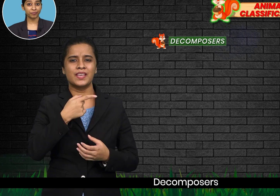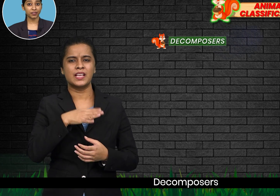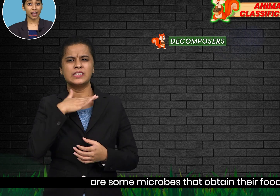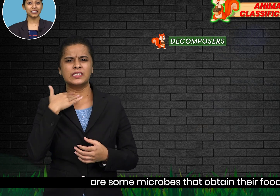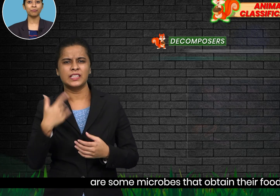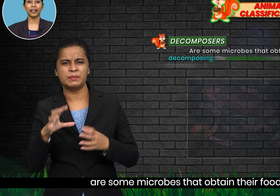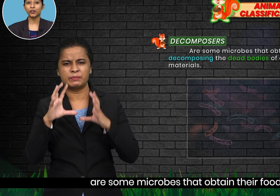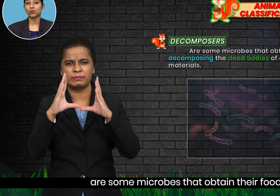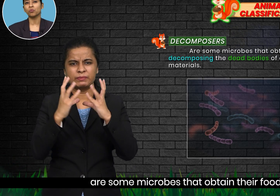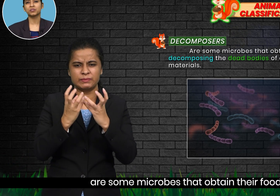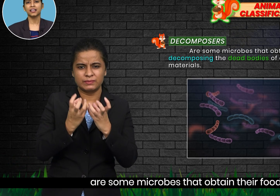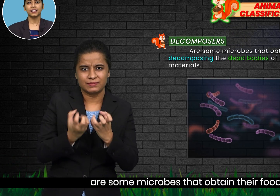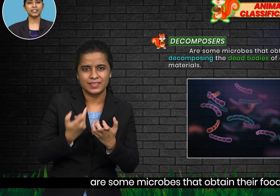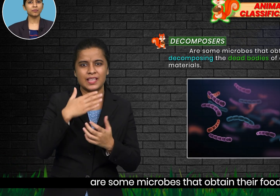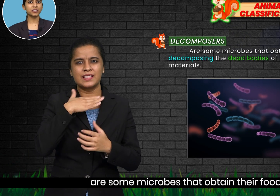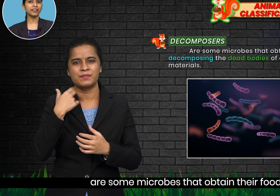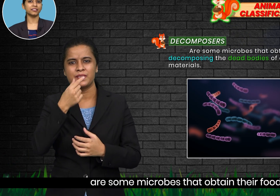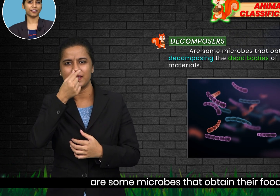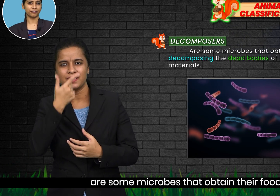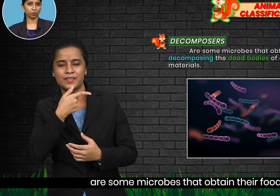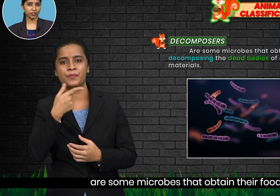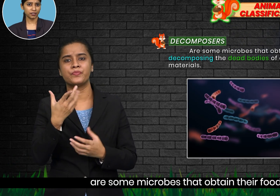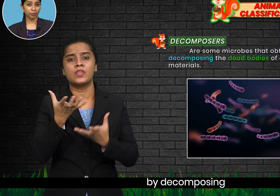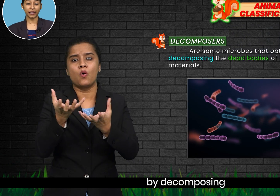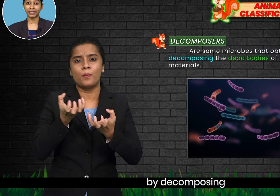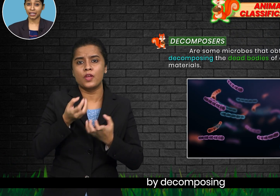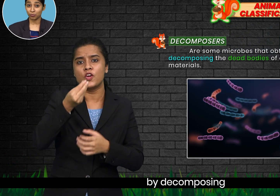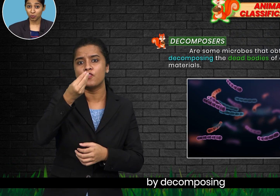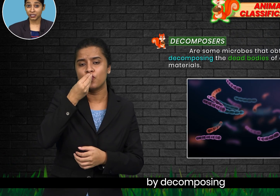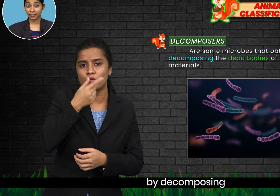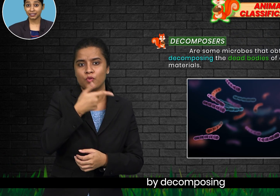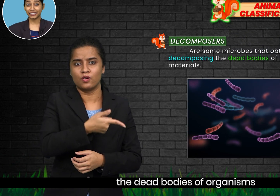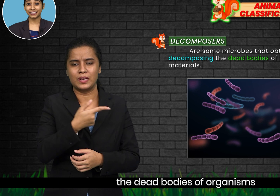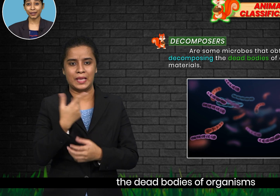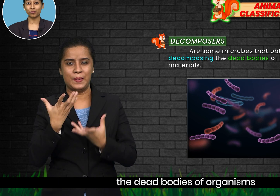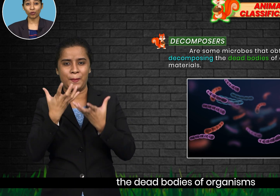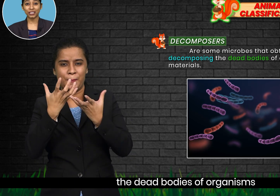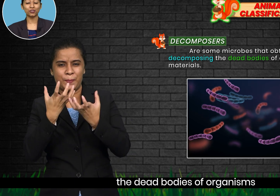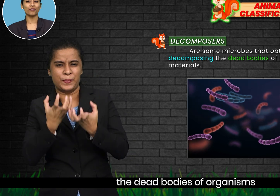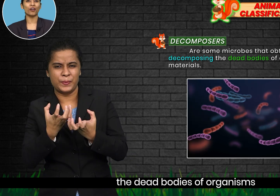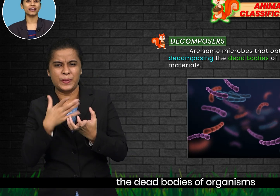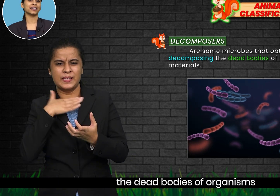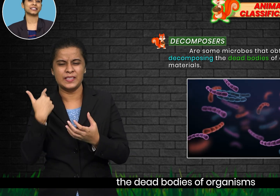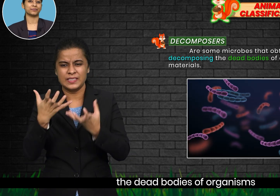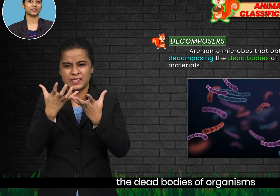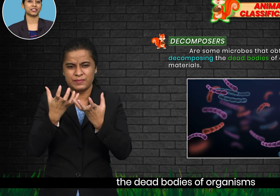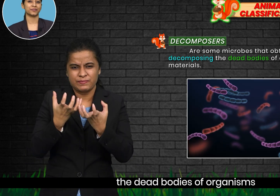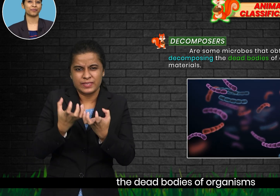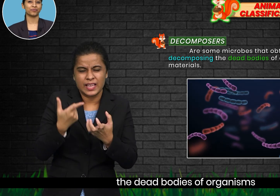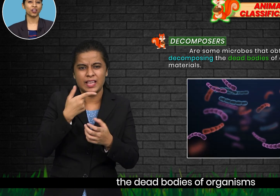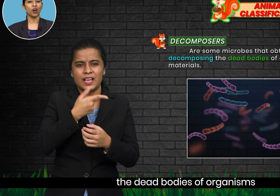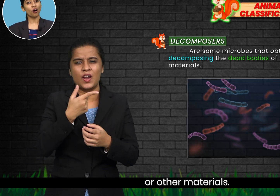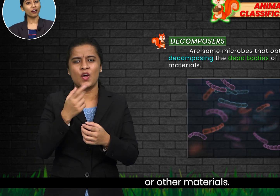Decomposers are some microbes that obtain their food by decomposing the dead bodies of